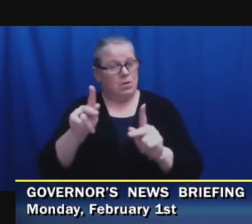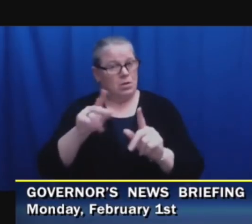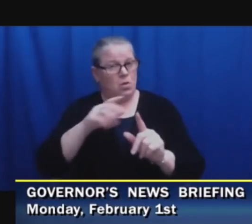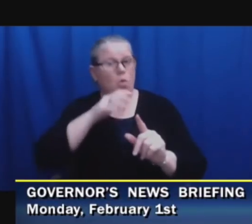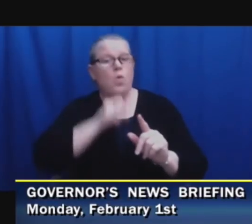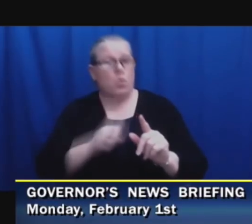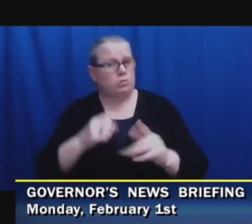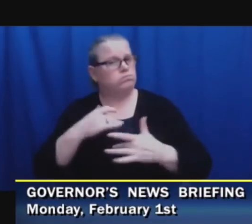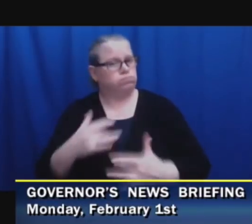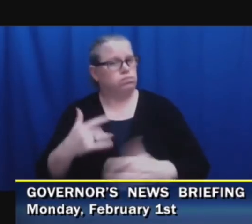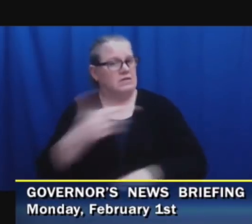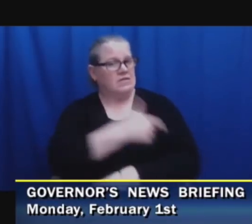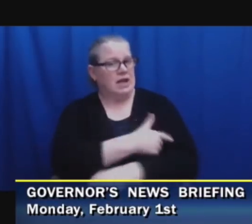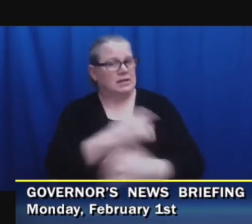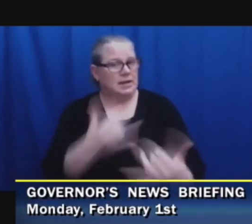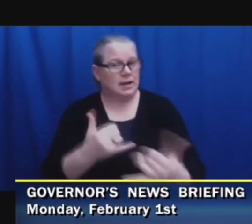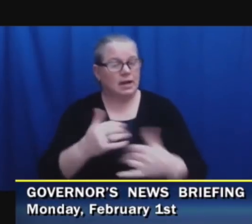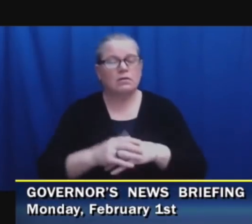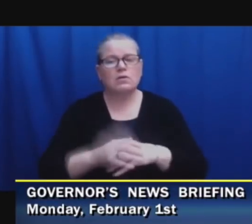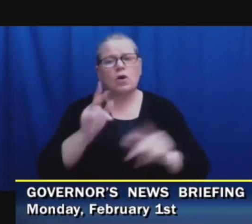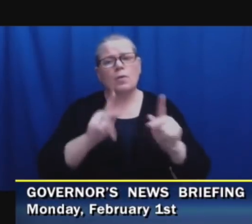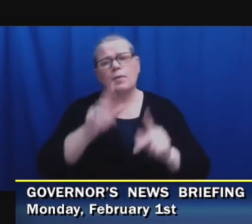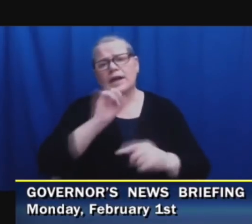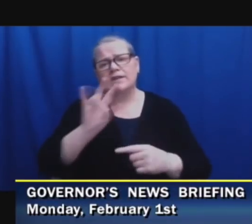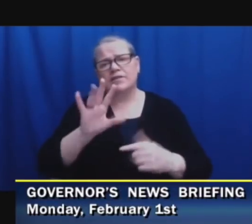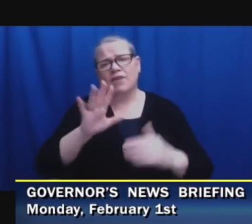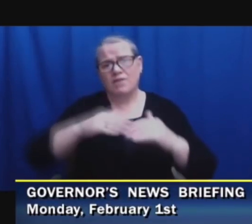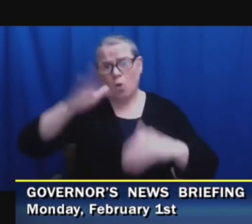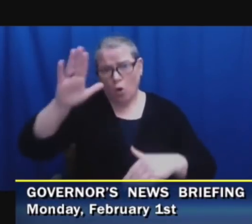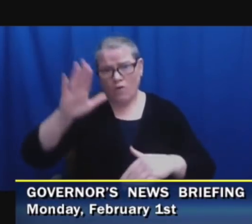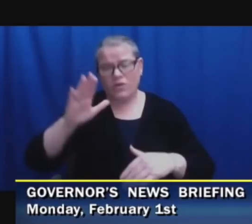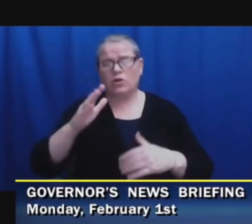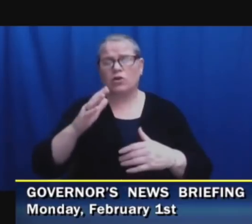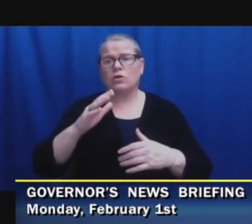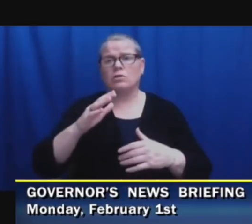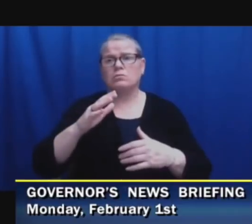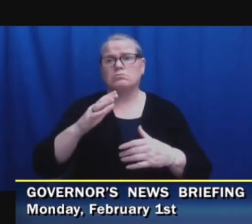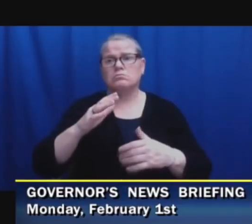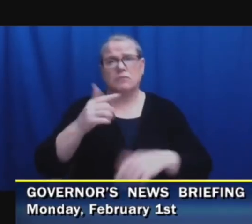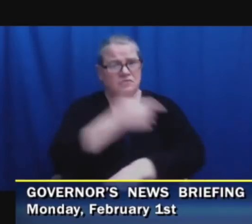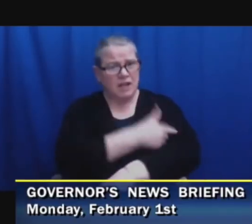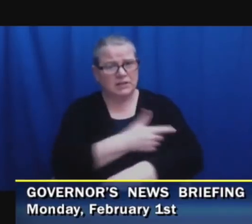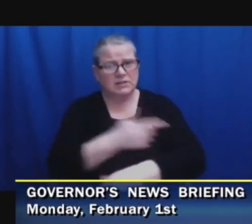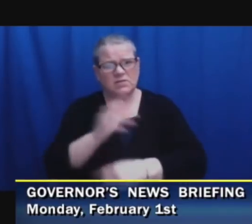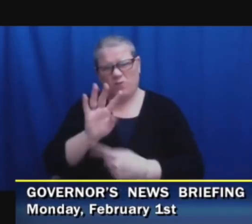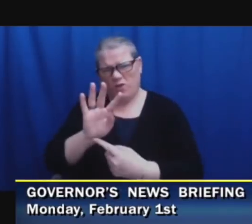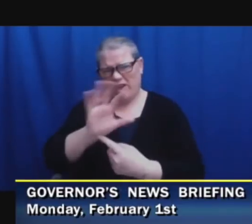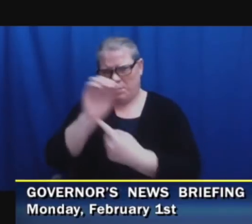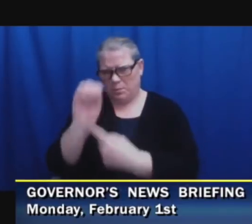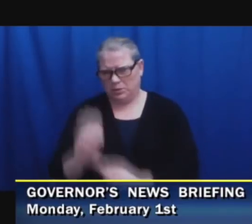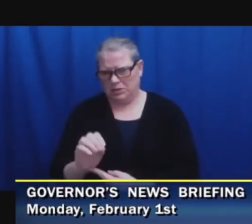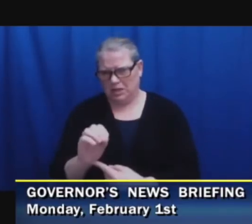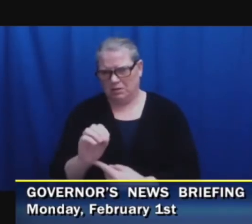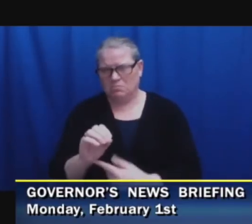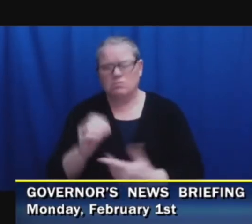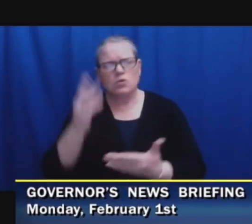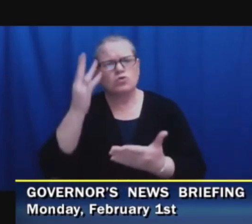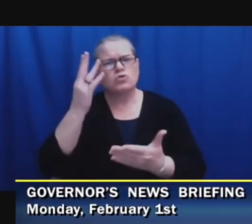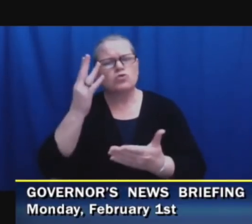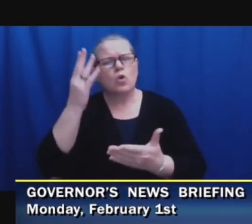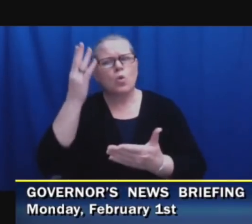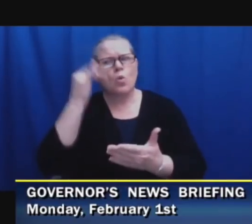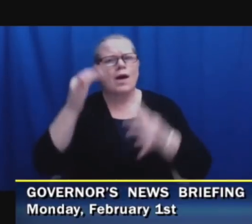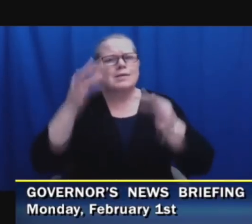and older. So why did you decide to ease restrictions now as opposed to waiting a few more weeks when